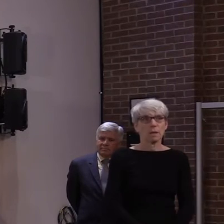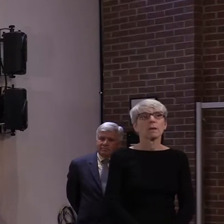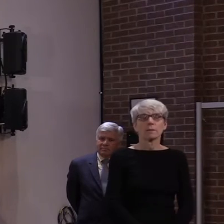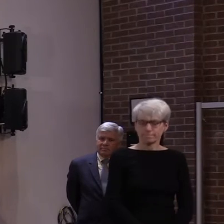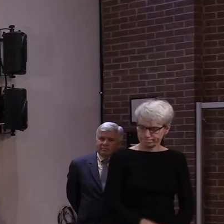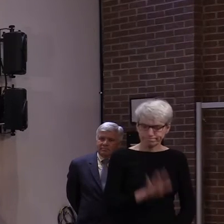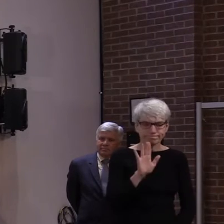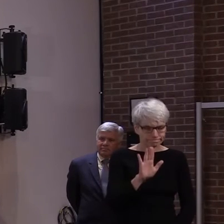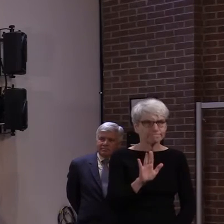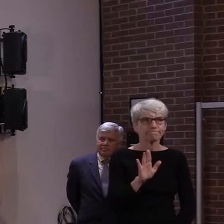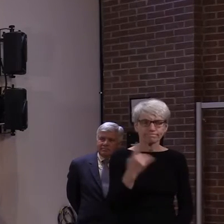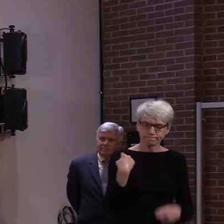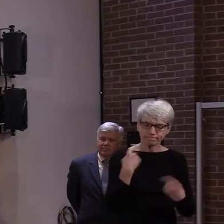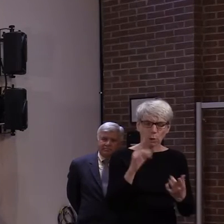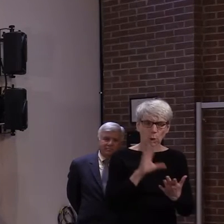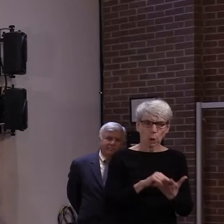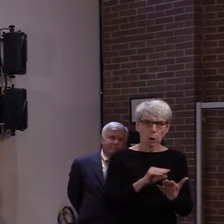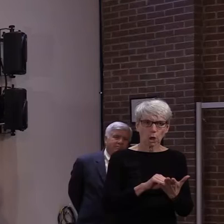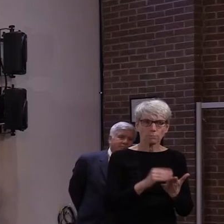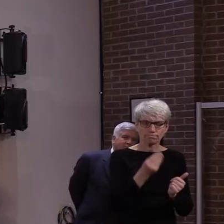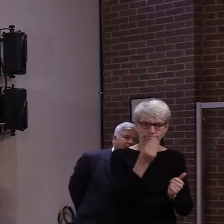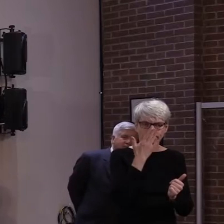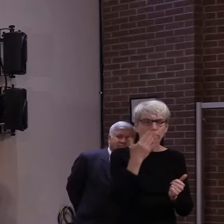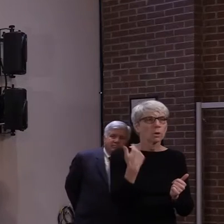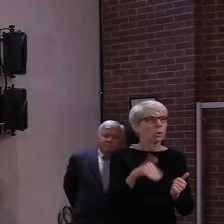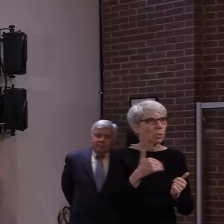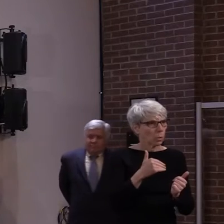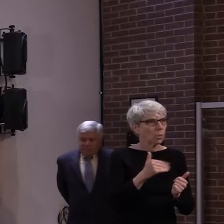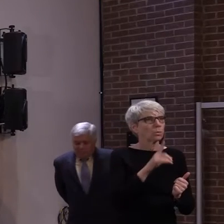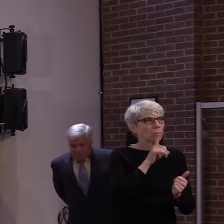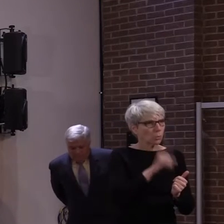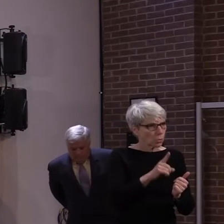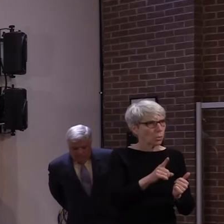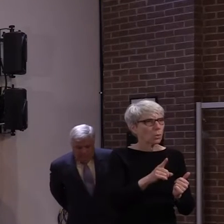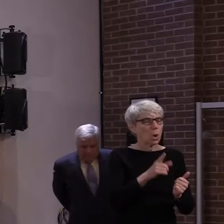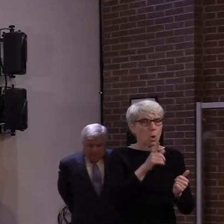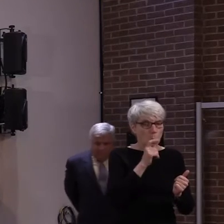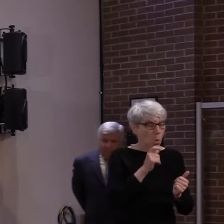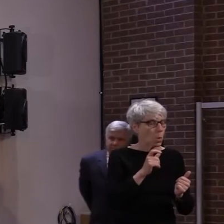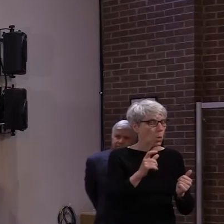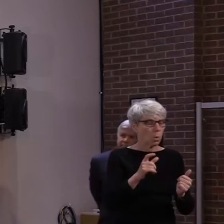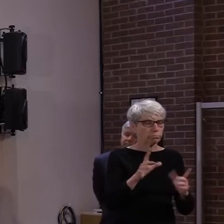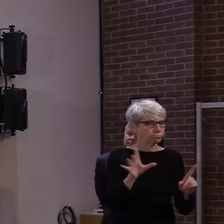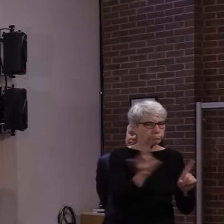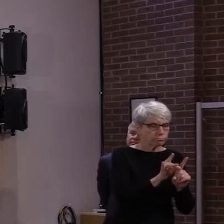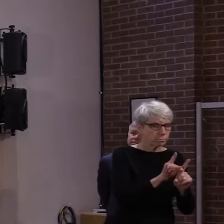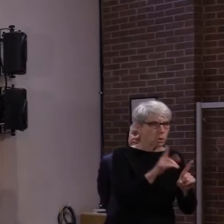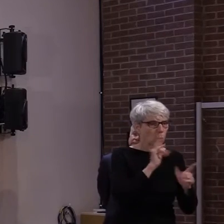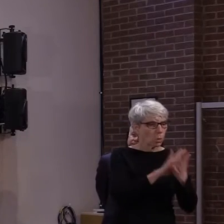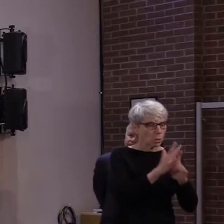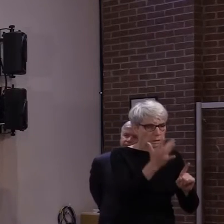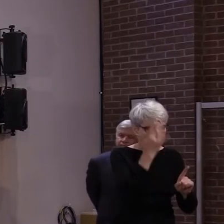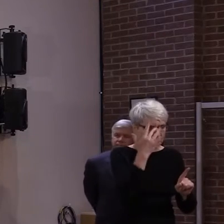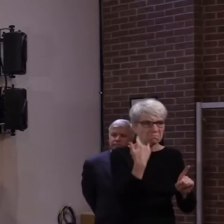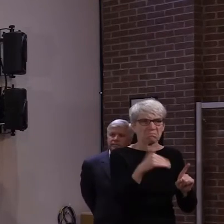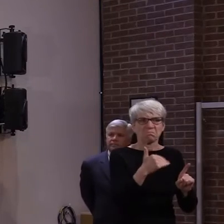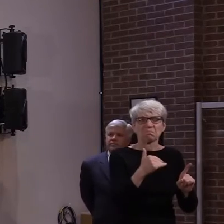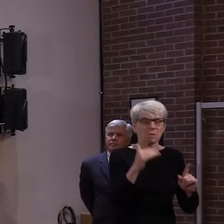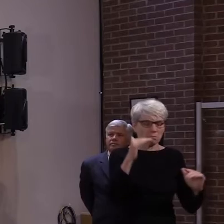in who gets COVID. And so we've been very transparent about that. There are